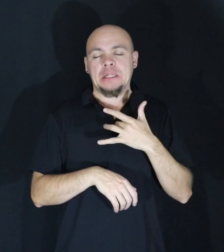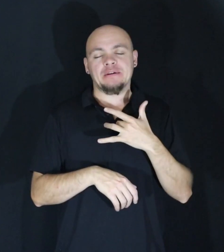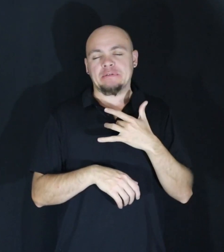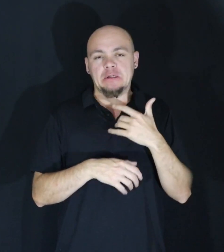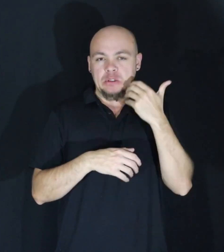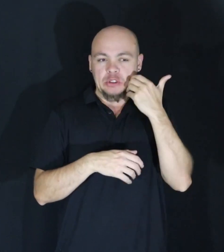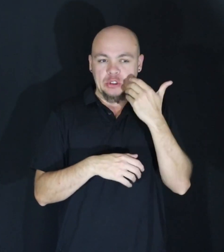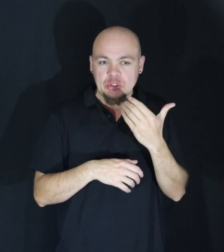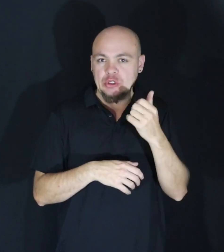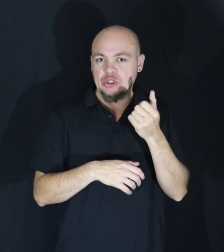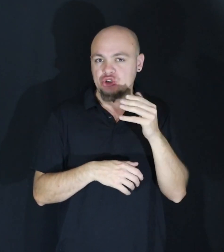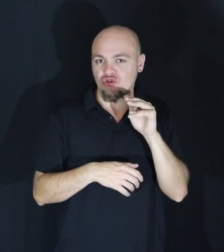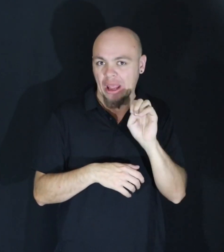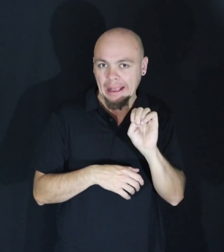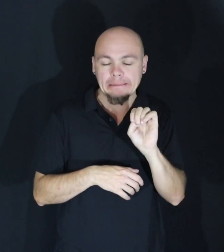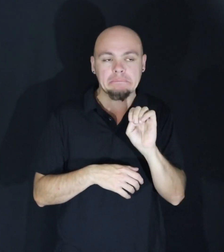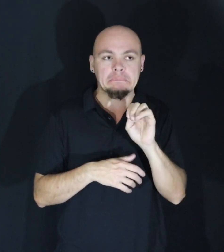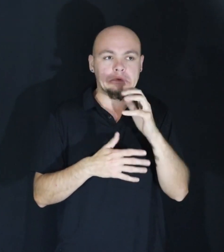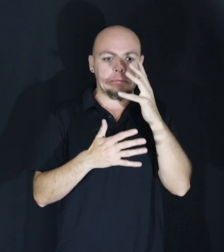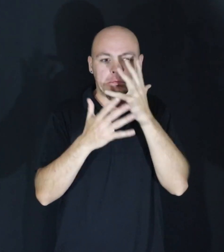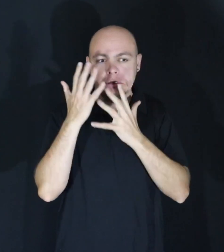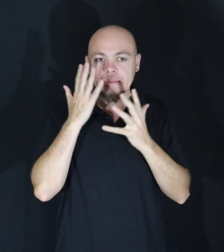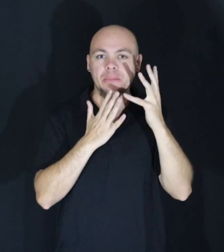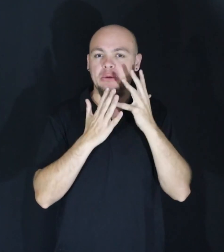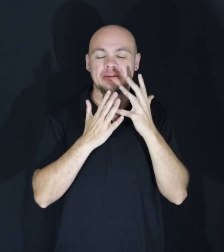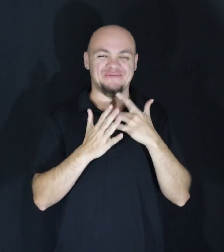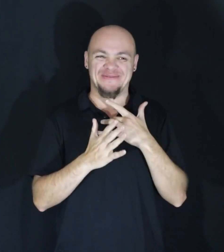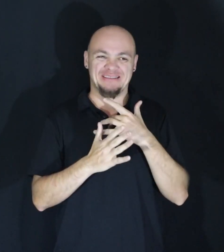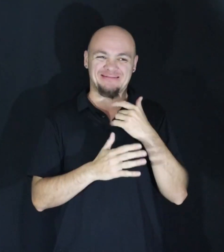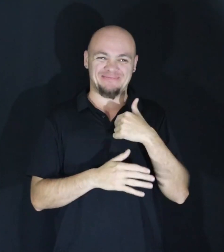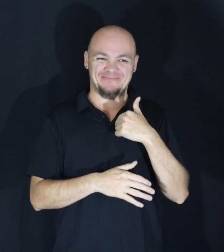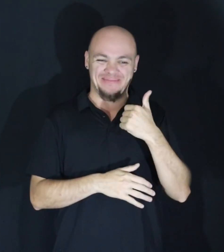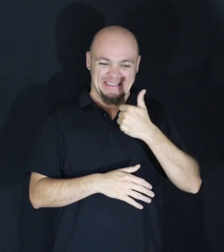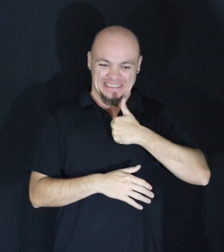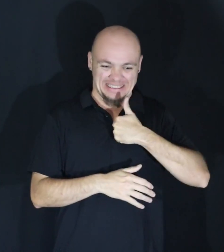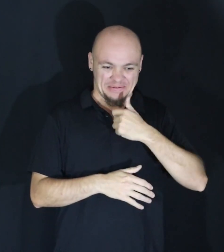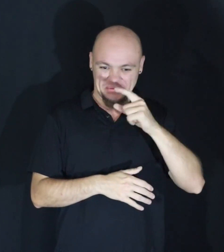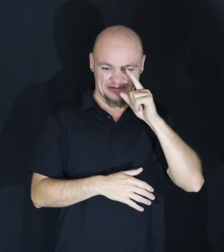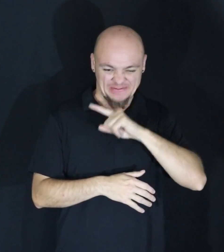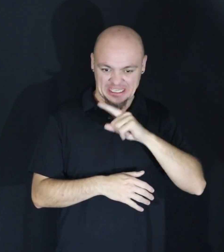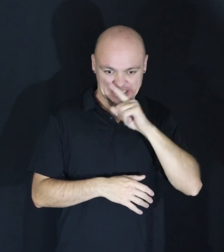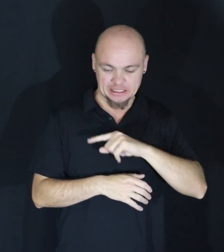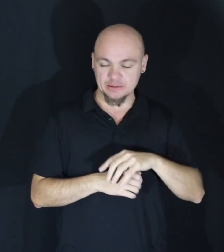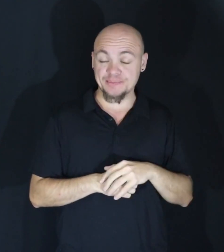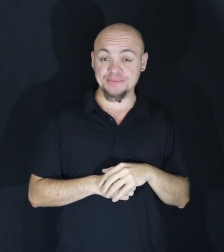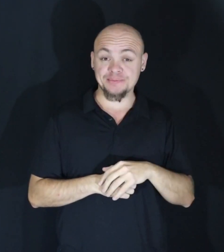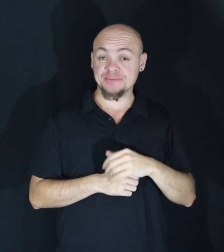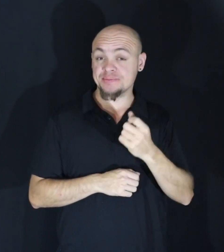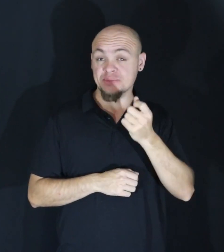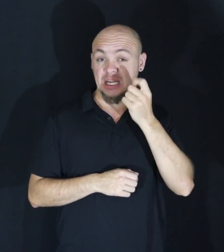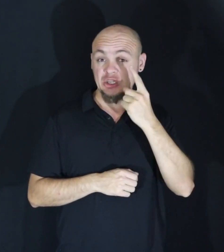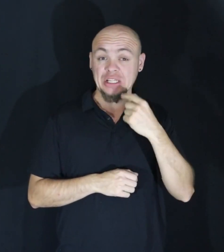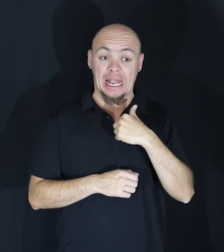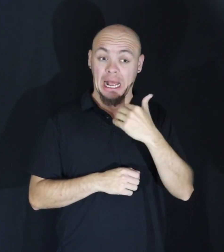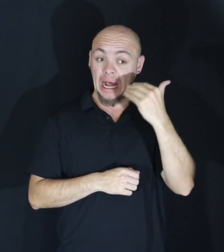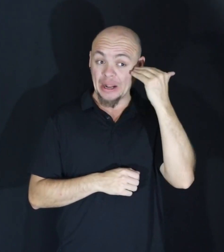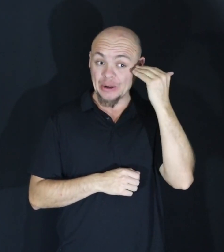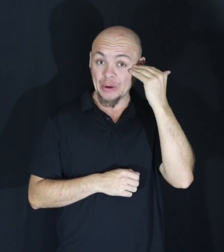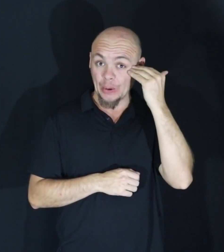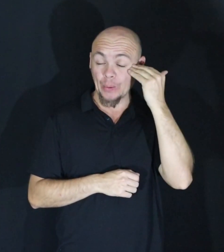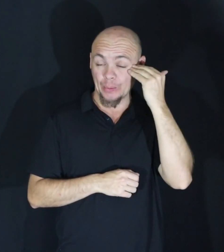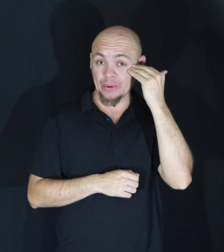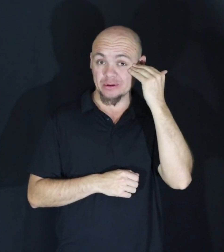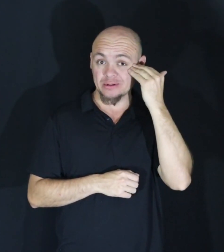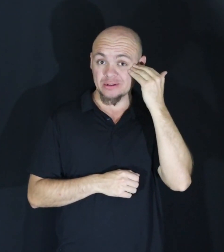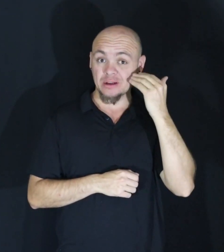humiliated, like a big fraud. You see, I know better. I'm